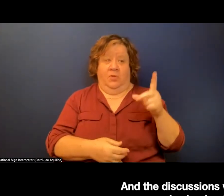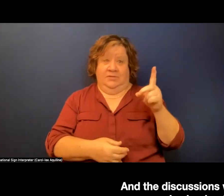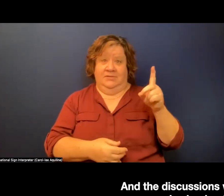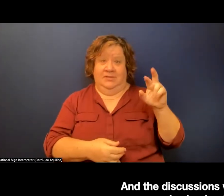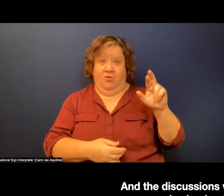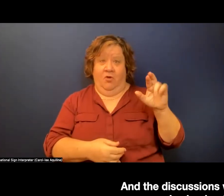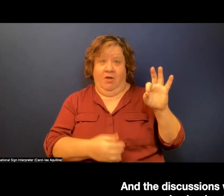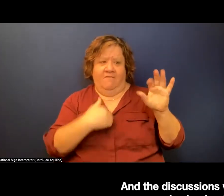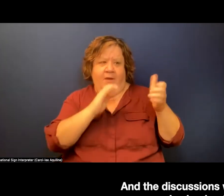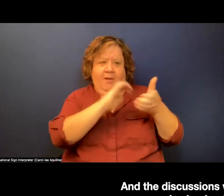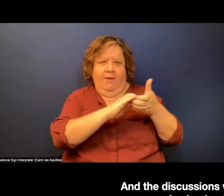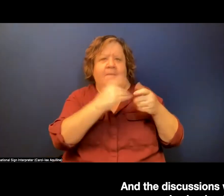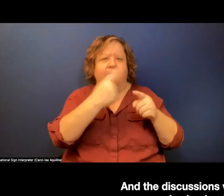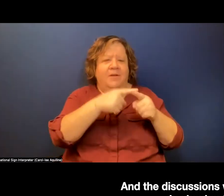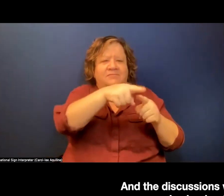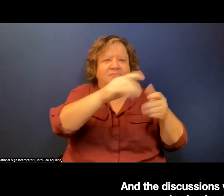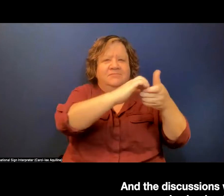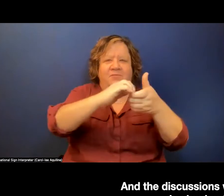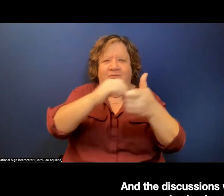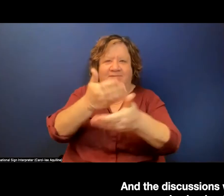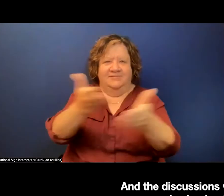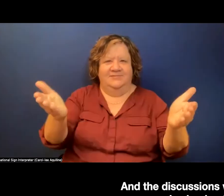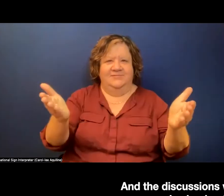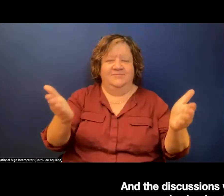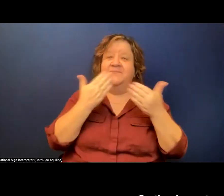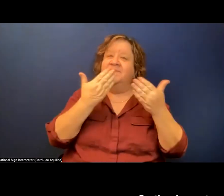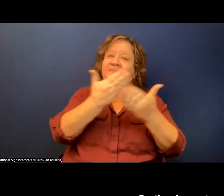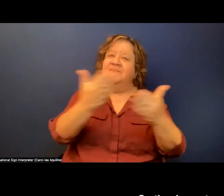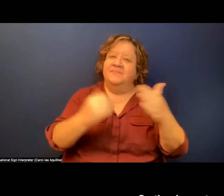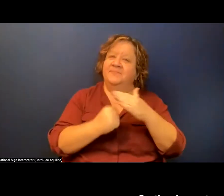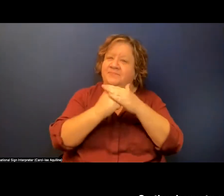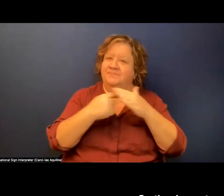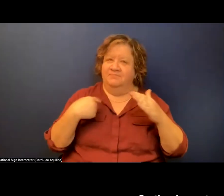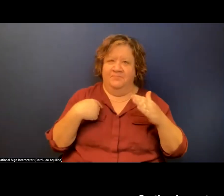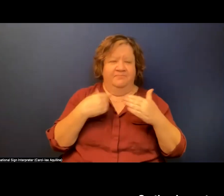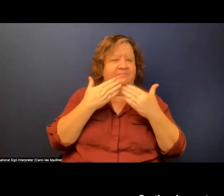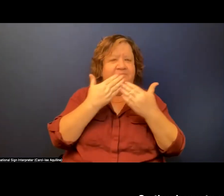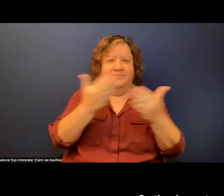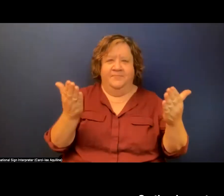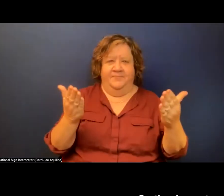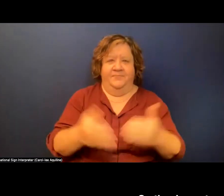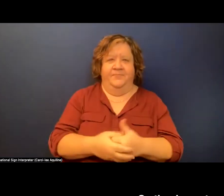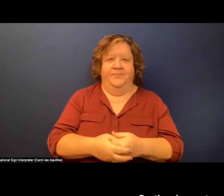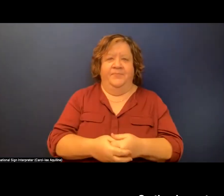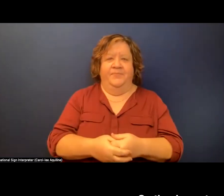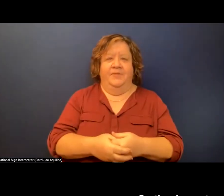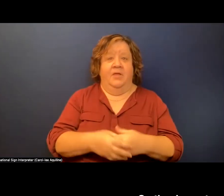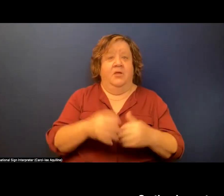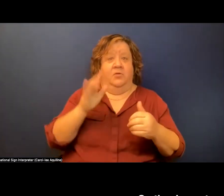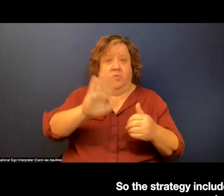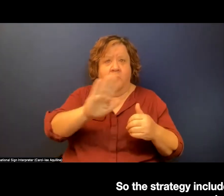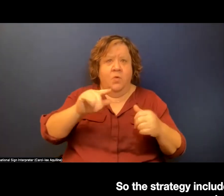had. And the discussions were so valuable to us in shaping the strategy. So thank you to everybody